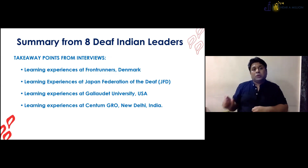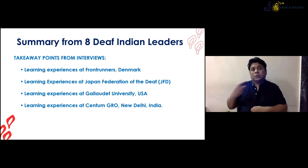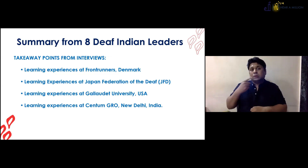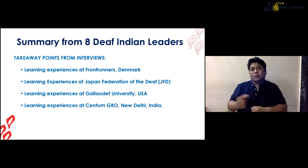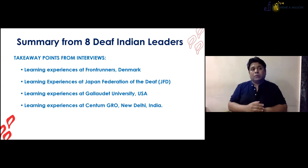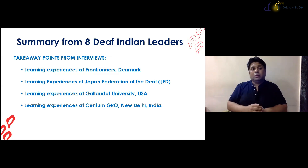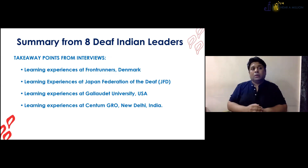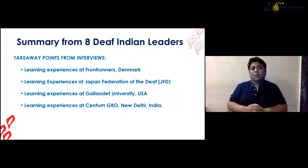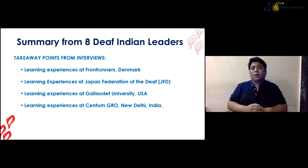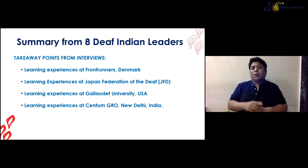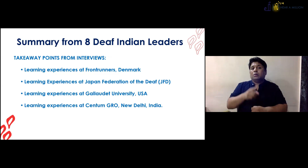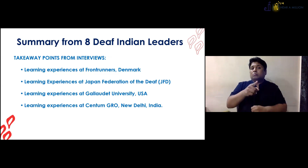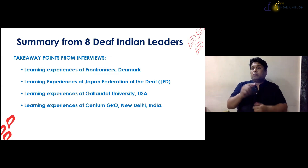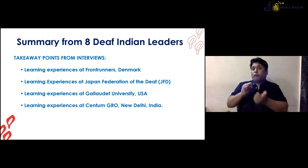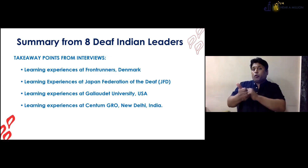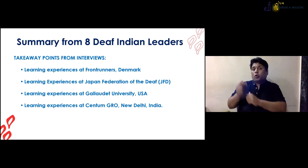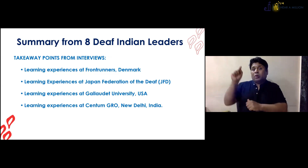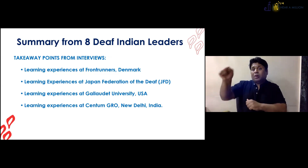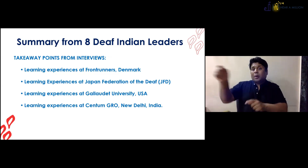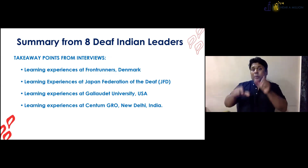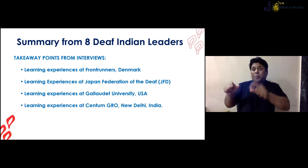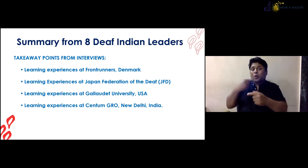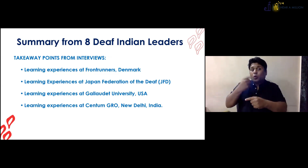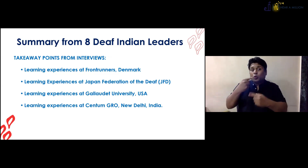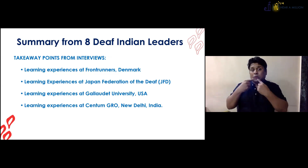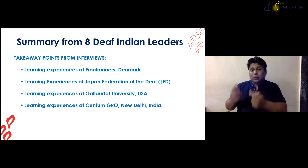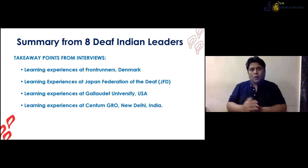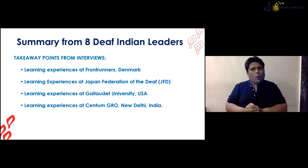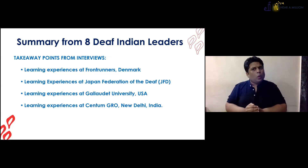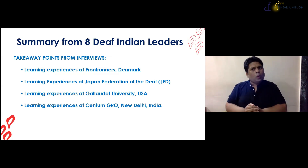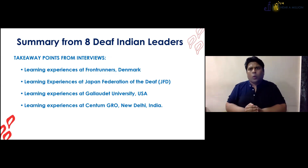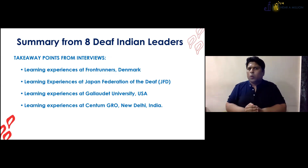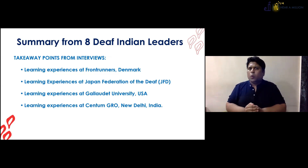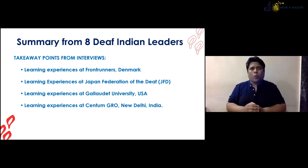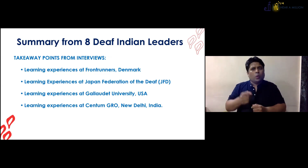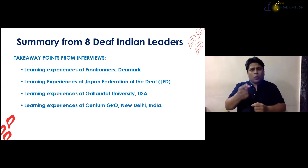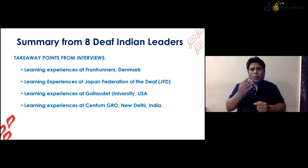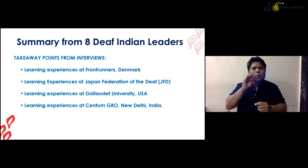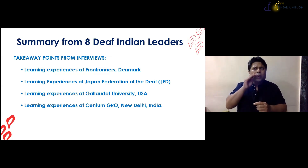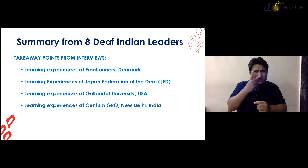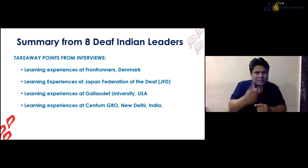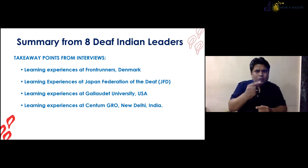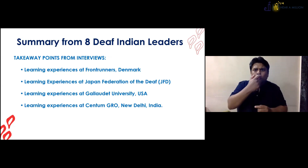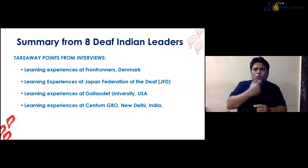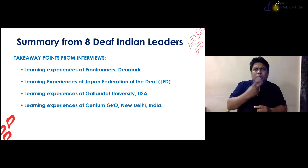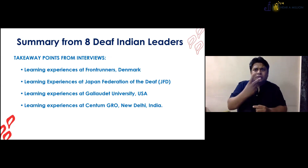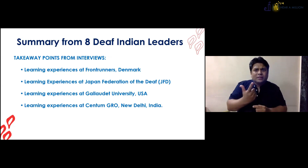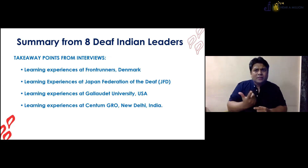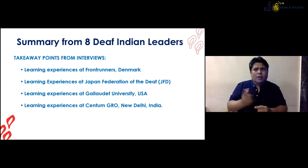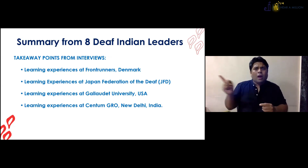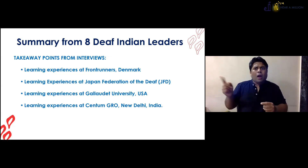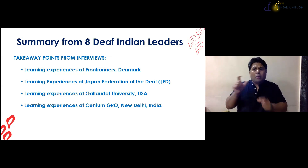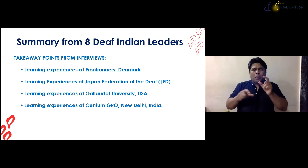share their experience. And the person said that for the people, you know